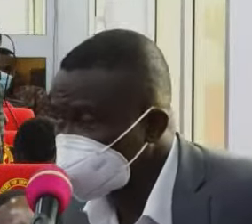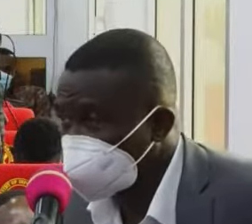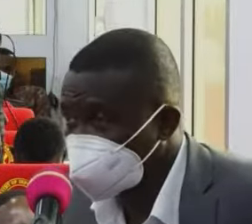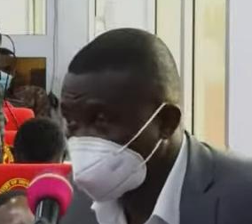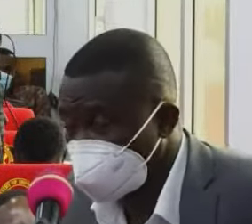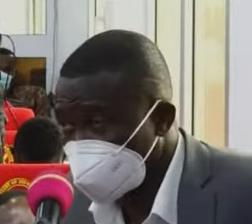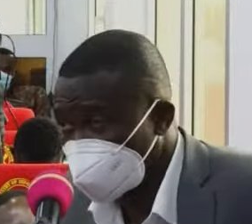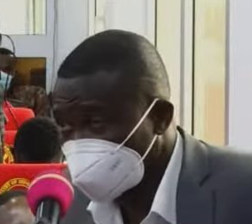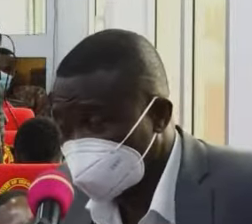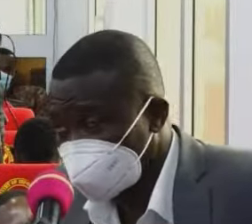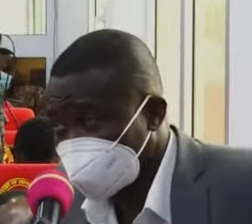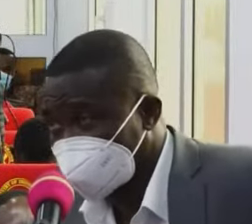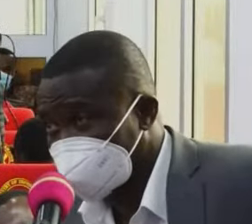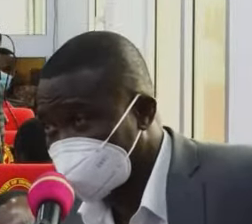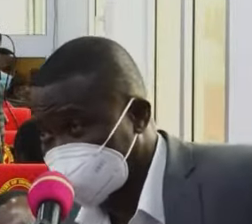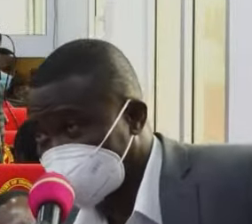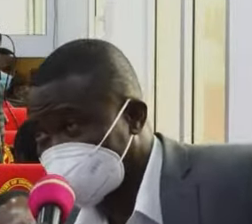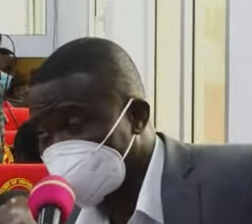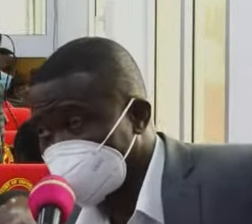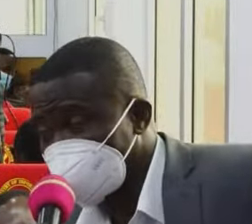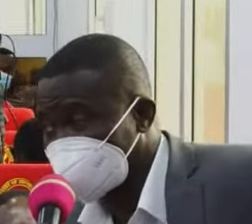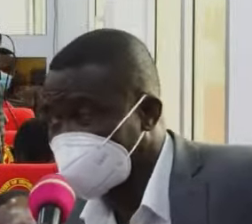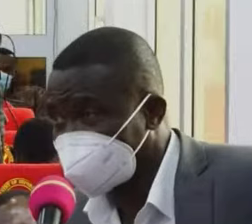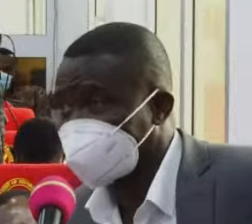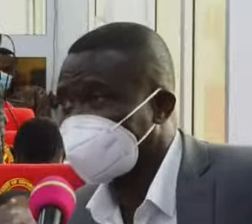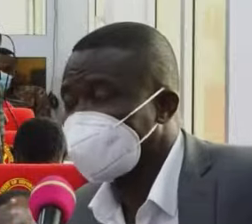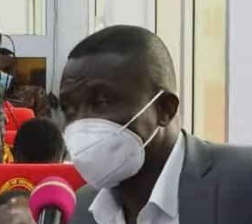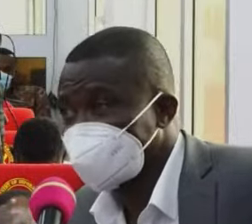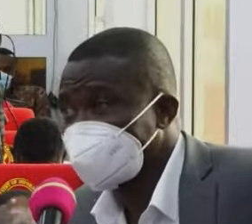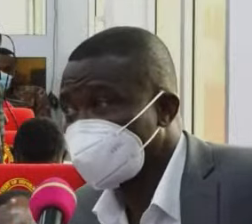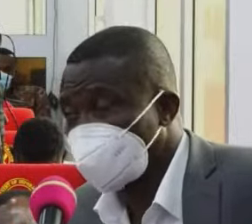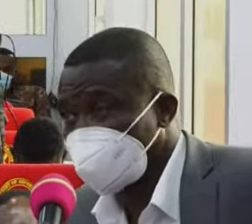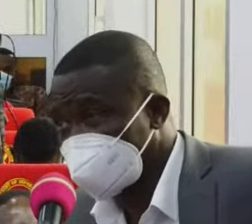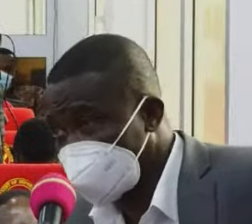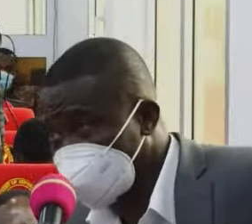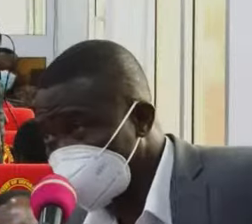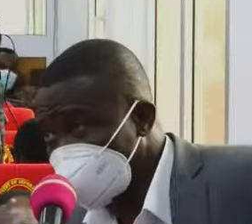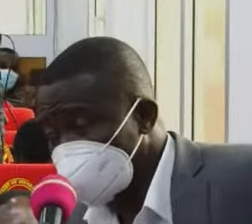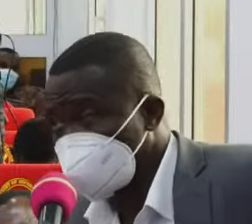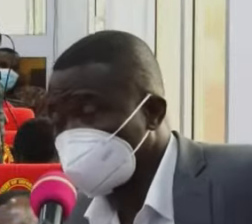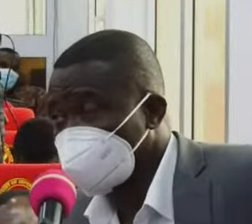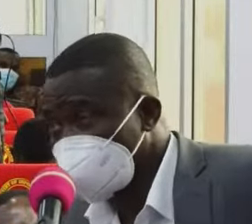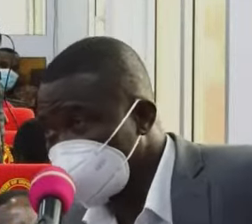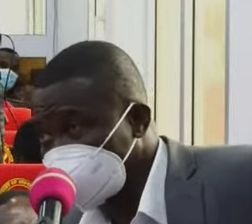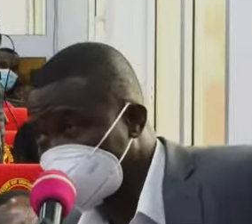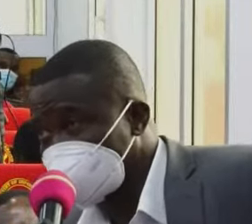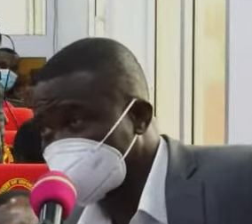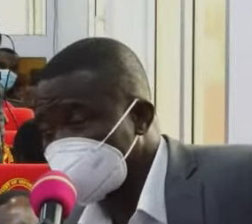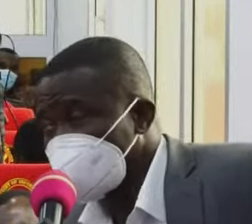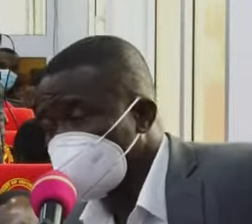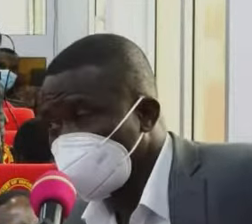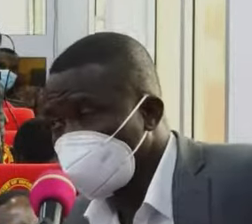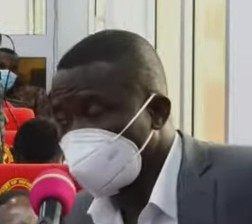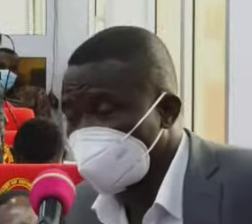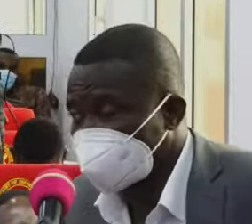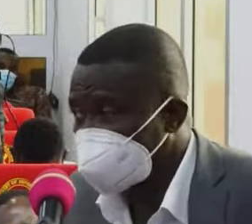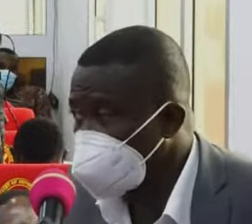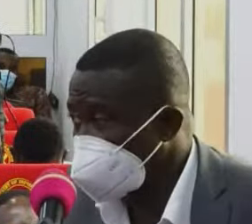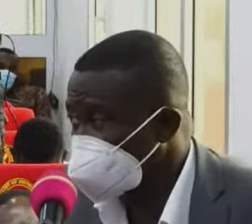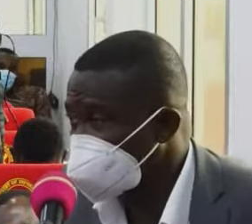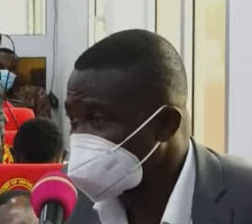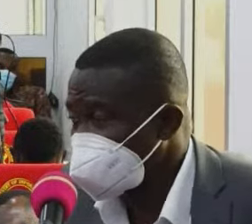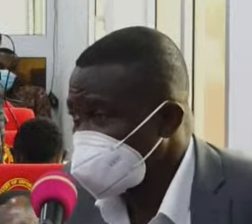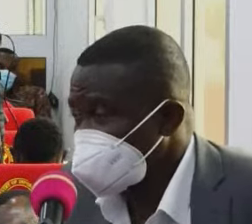The authority was following what was happening at the other side, at the Marine Police, and they took it up to also investigate. So